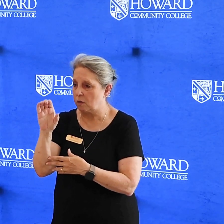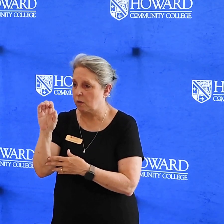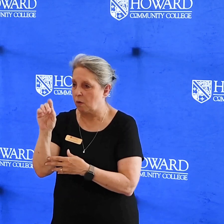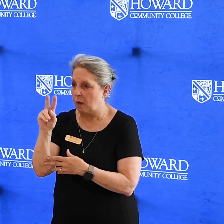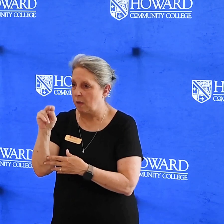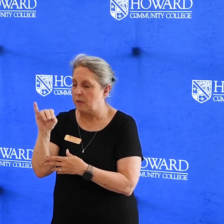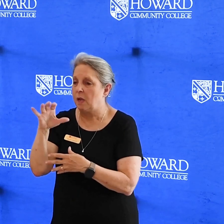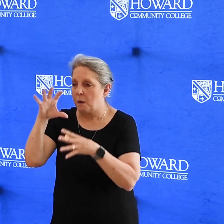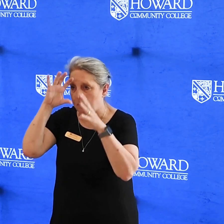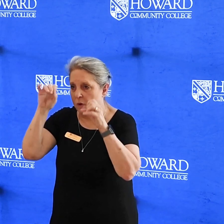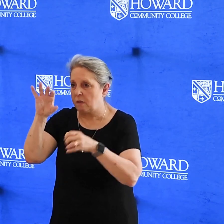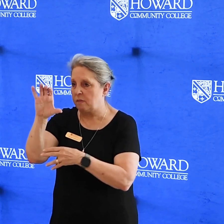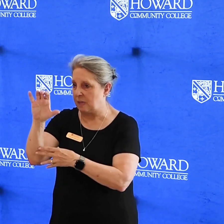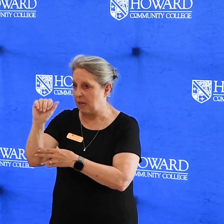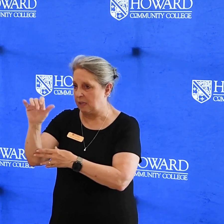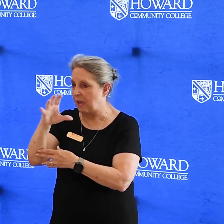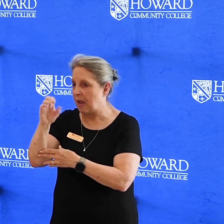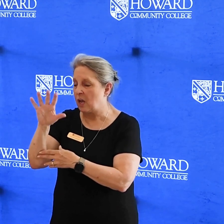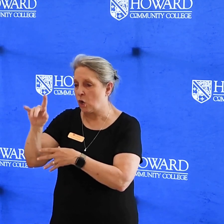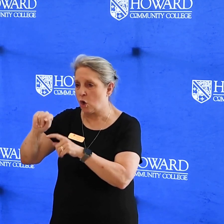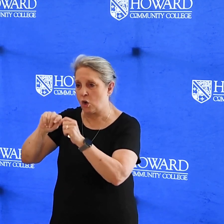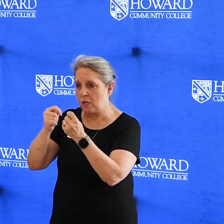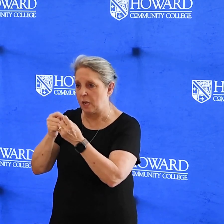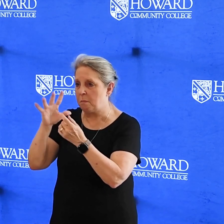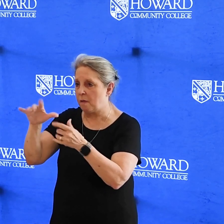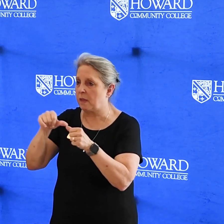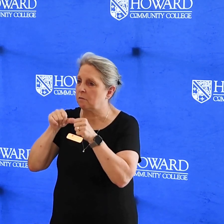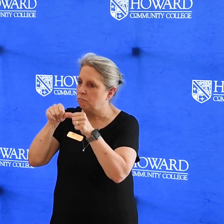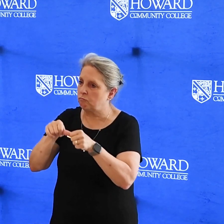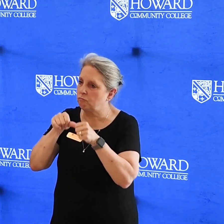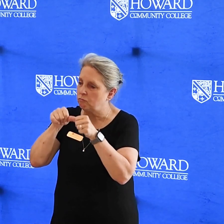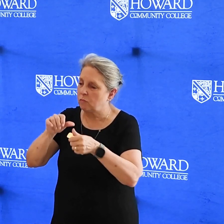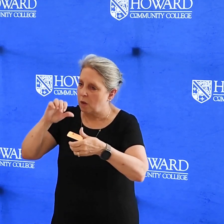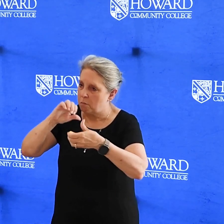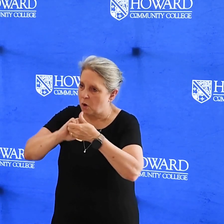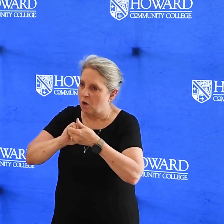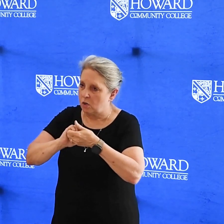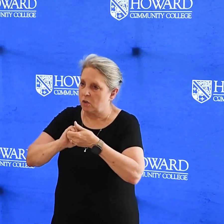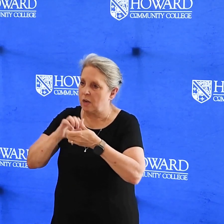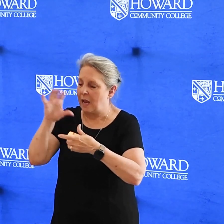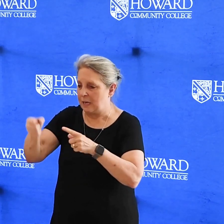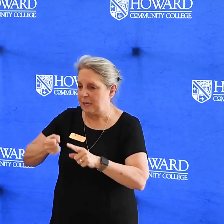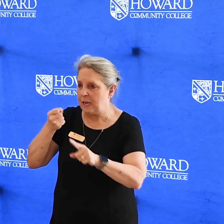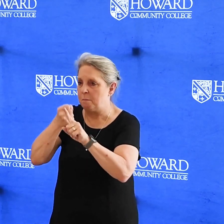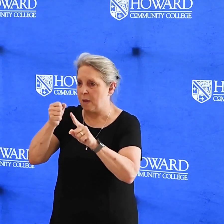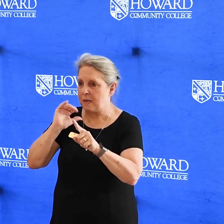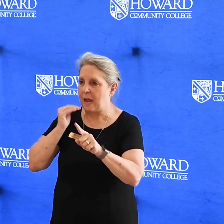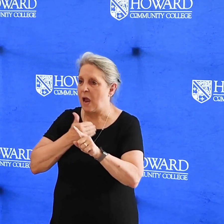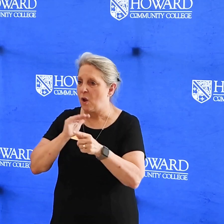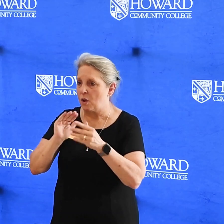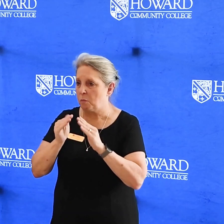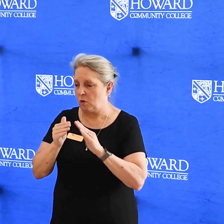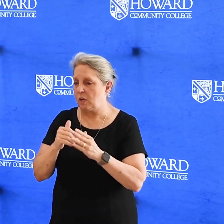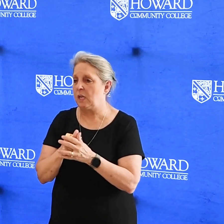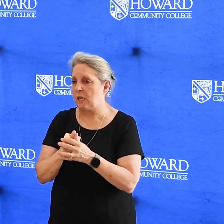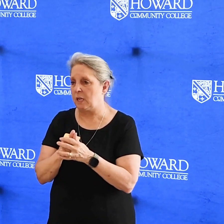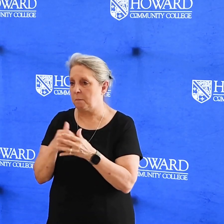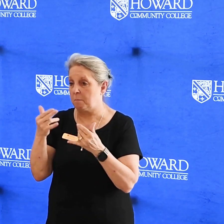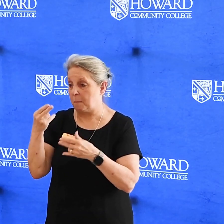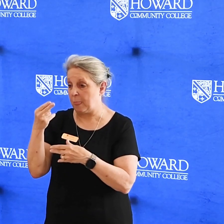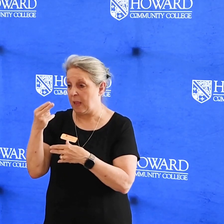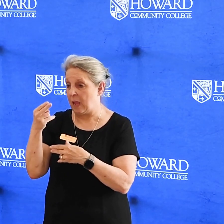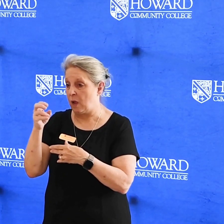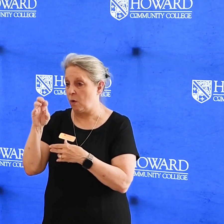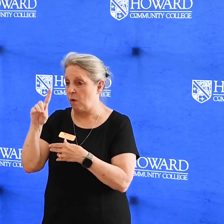president of the Community Action Council, and her team for their steadfast partnership and impact in our community. As Howard